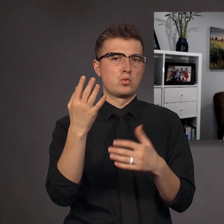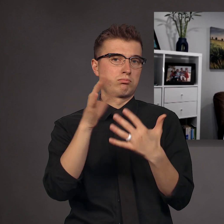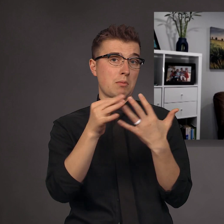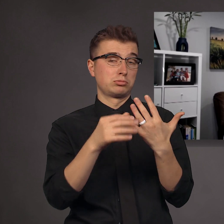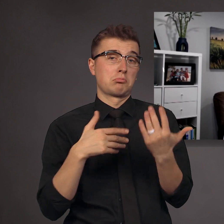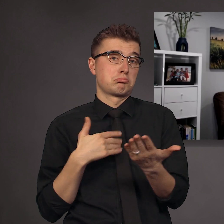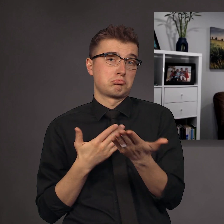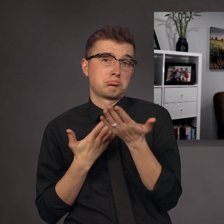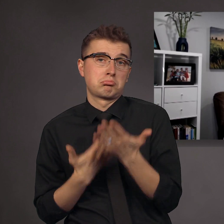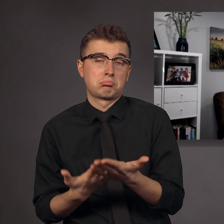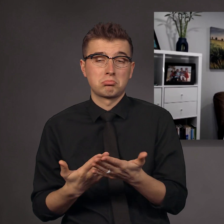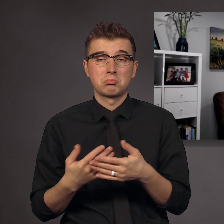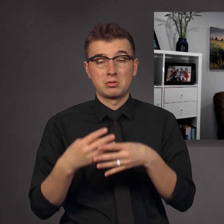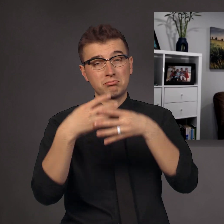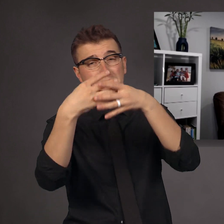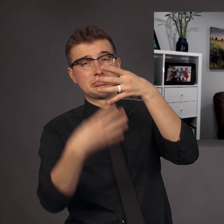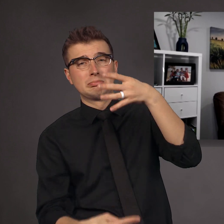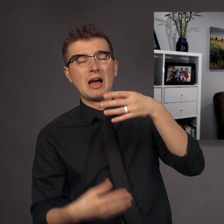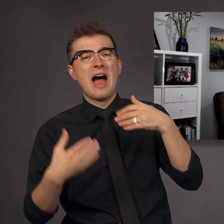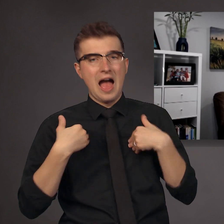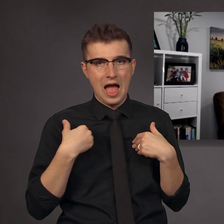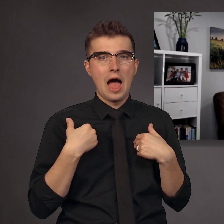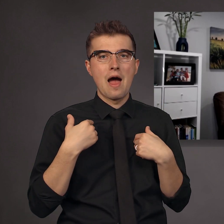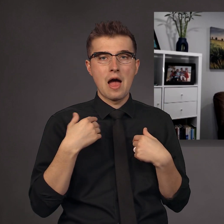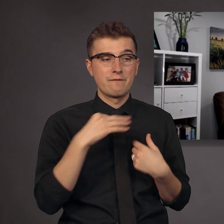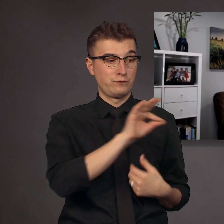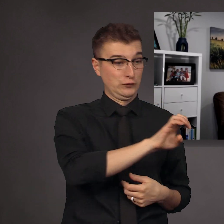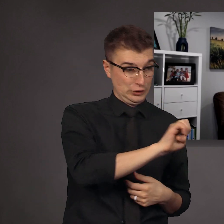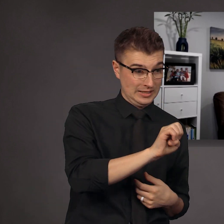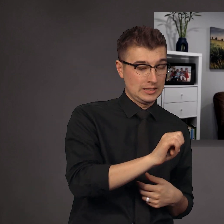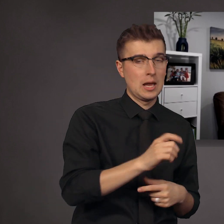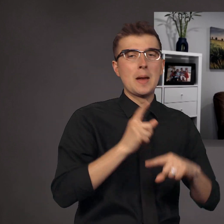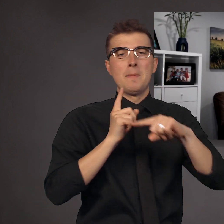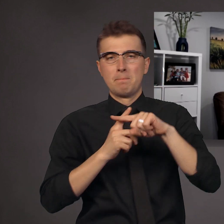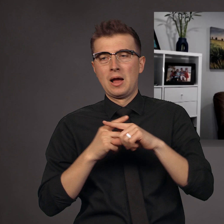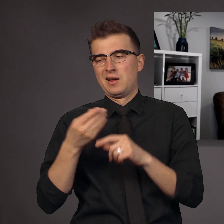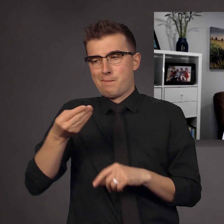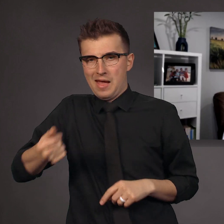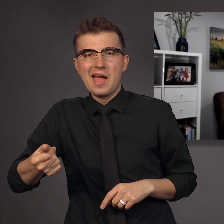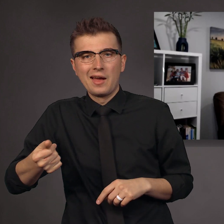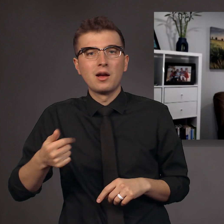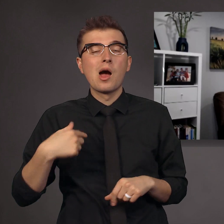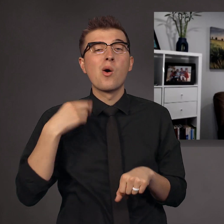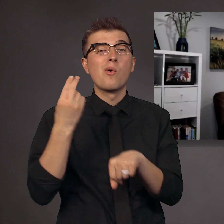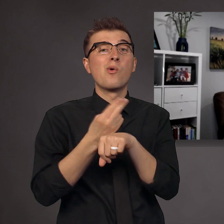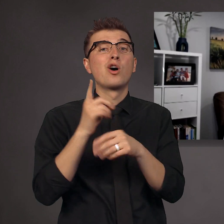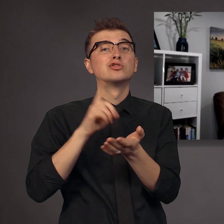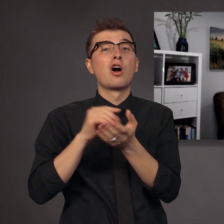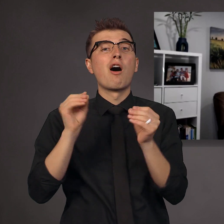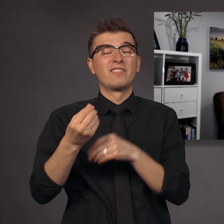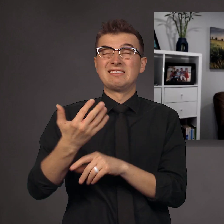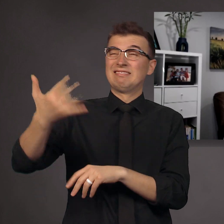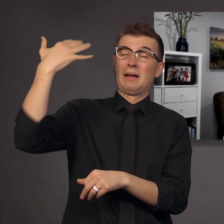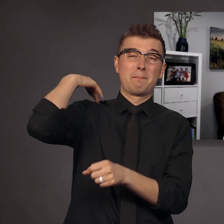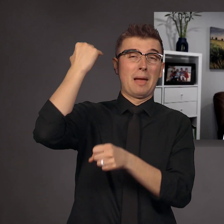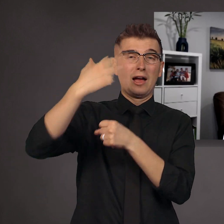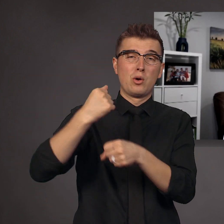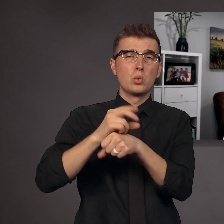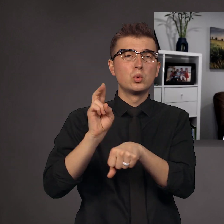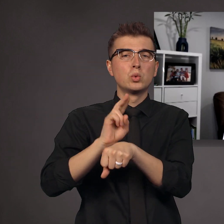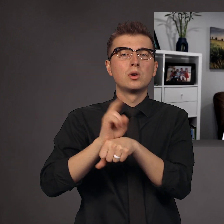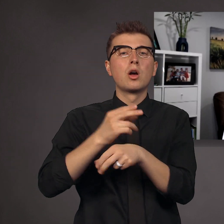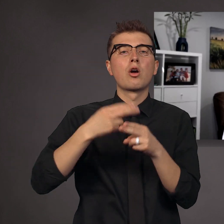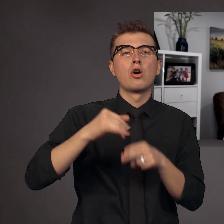recommend. All of the options that I talk about have a free version and a paid version. The one that I started with in the doctor's office 4 years ago, and I've used it a lot, is